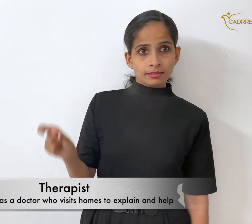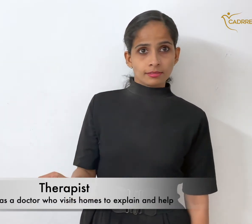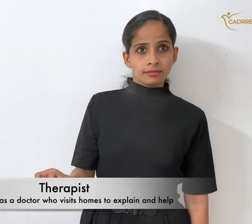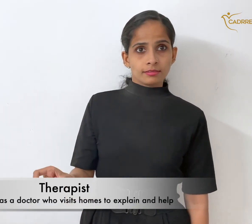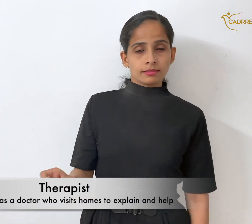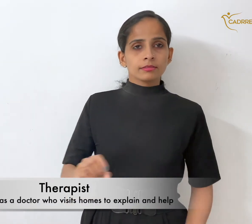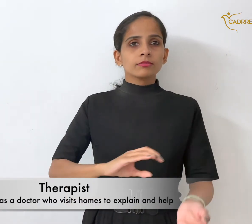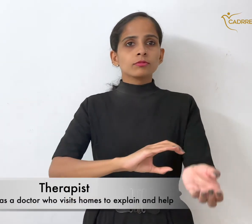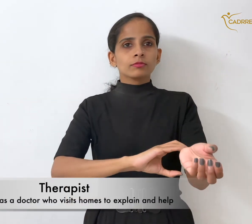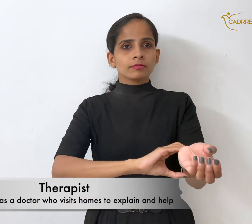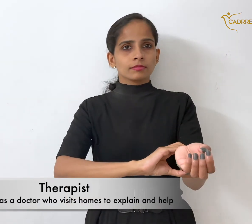Therapist.